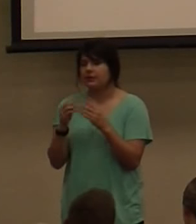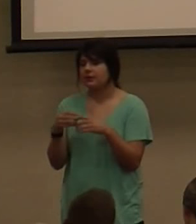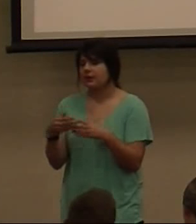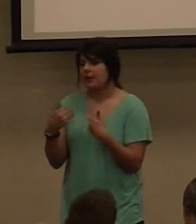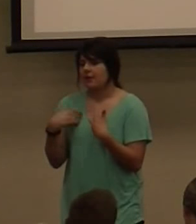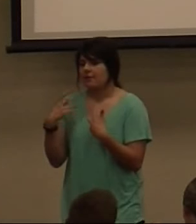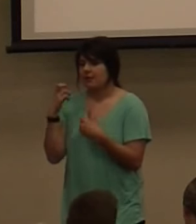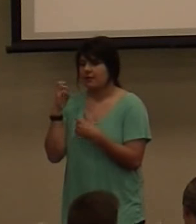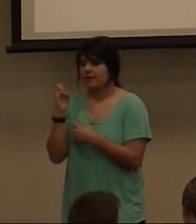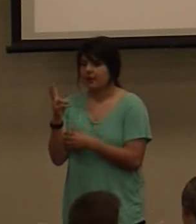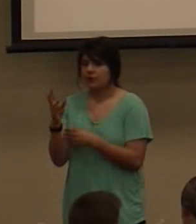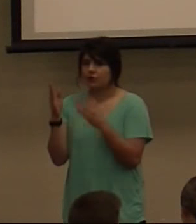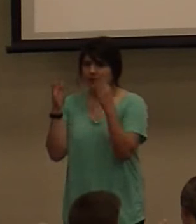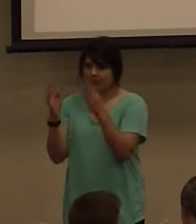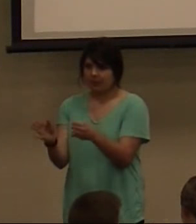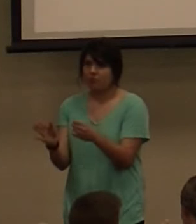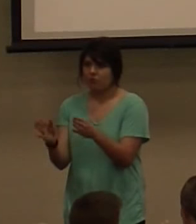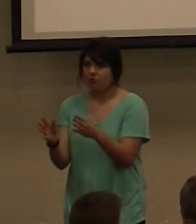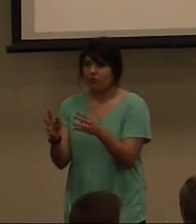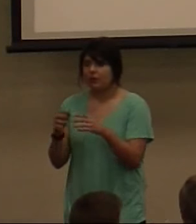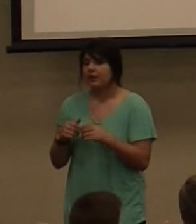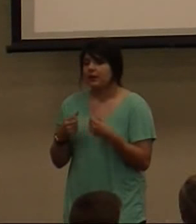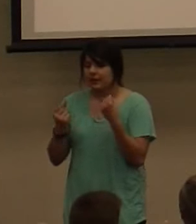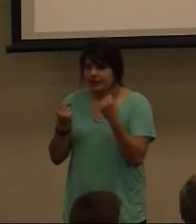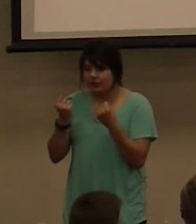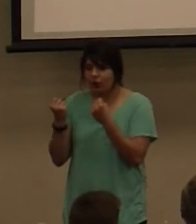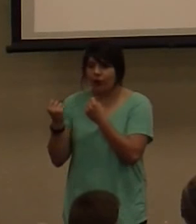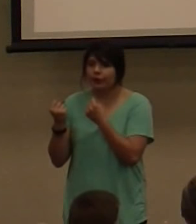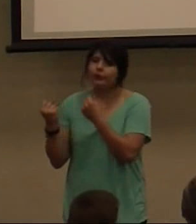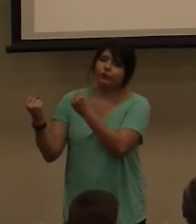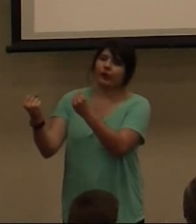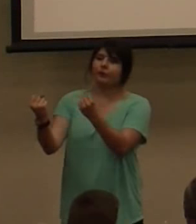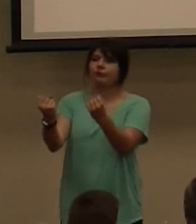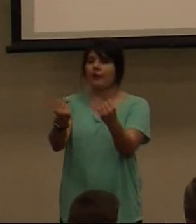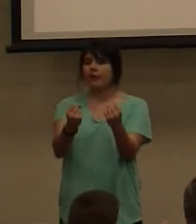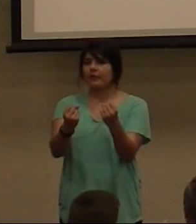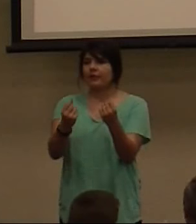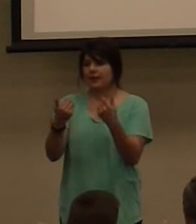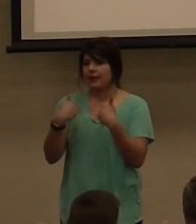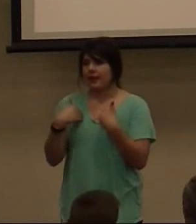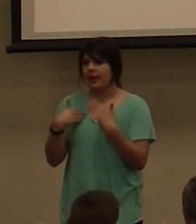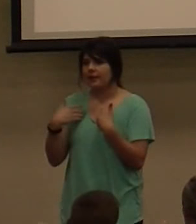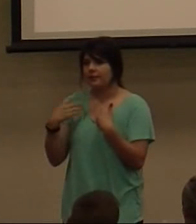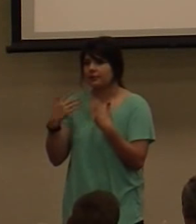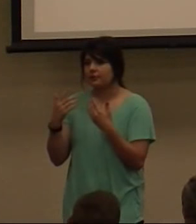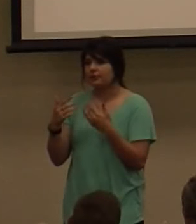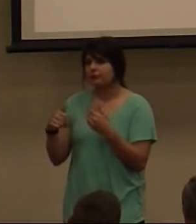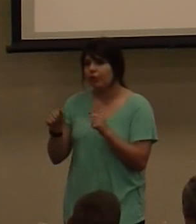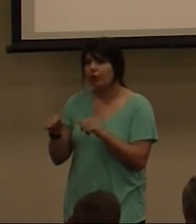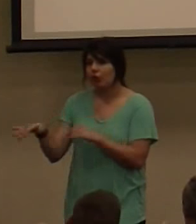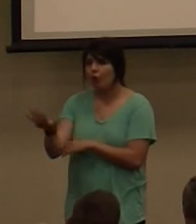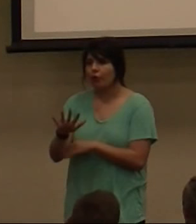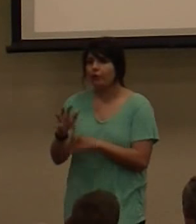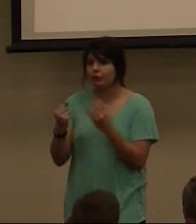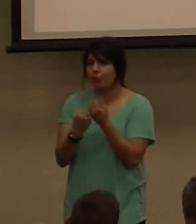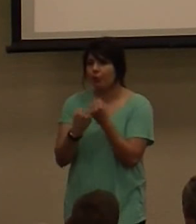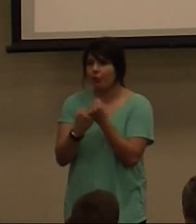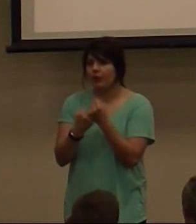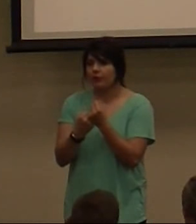who circulates with his vehicle and is on local support. There is outreach to